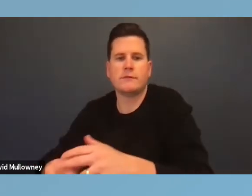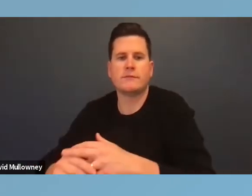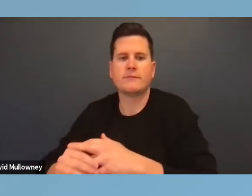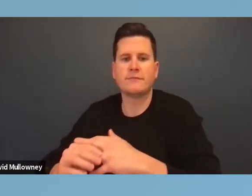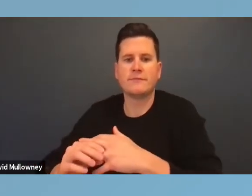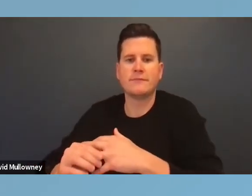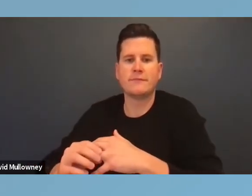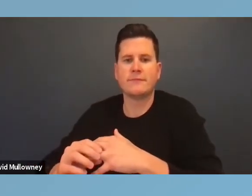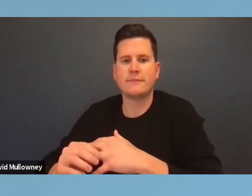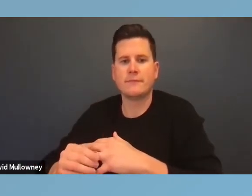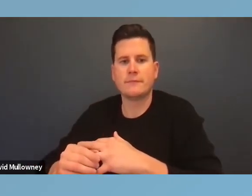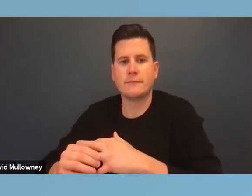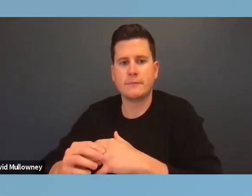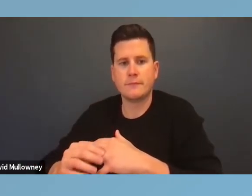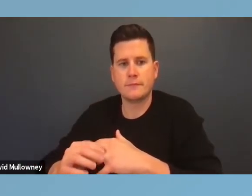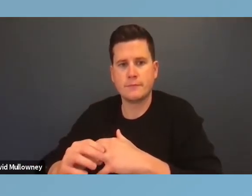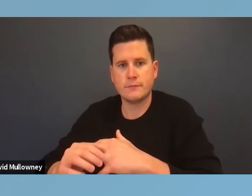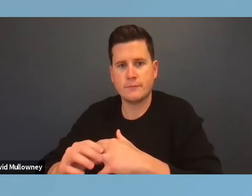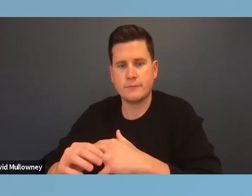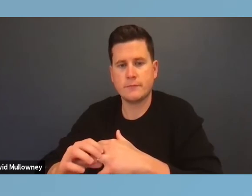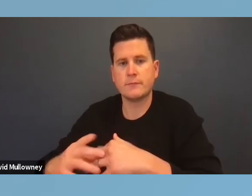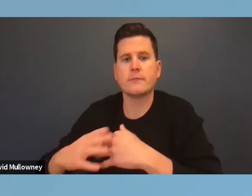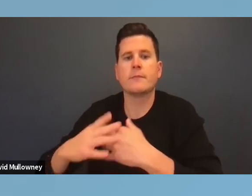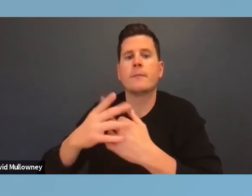if necessary.